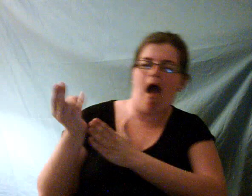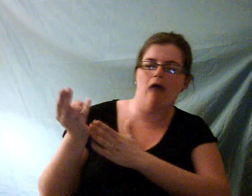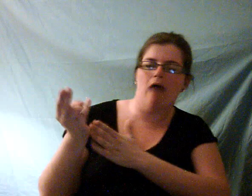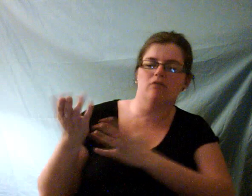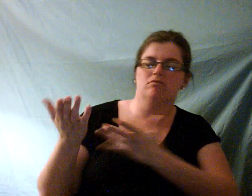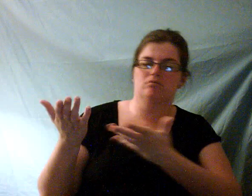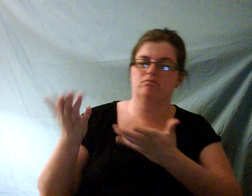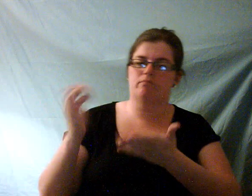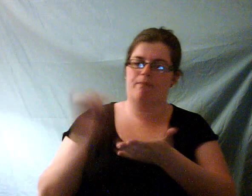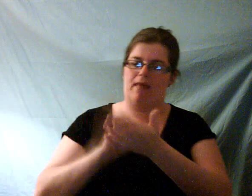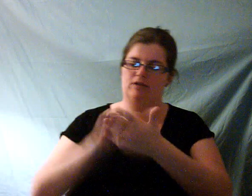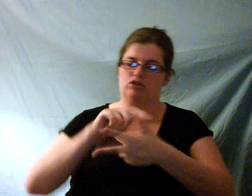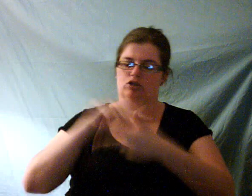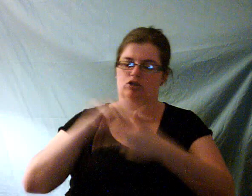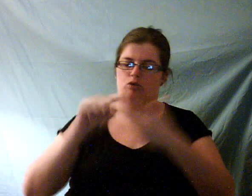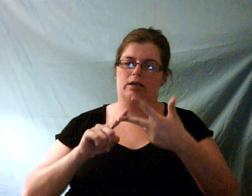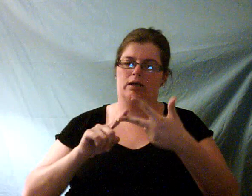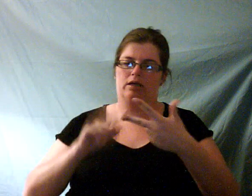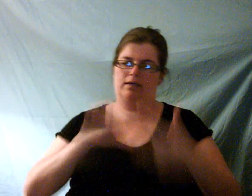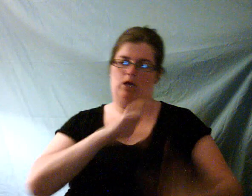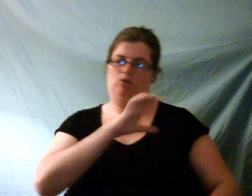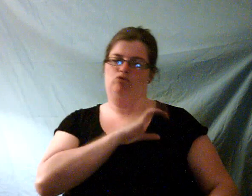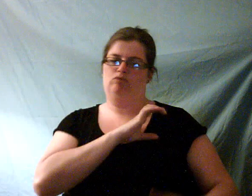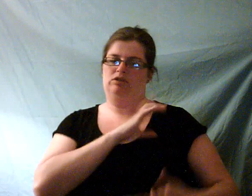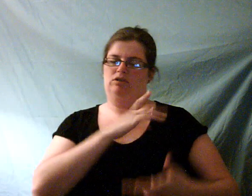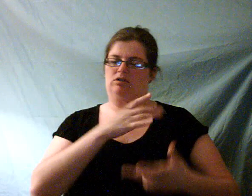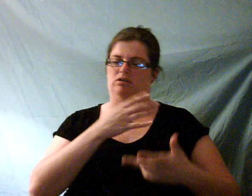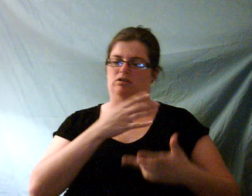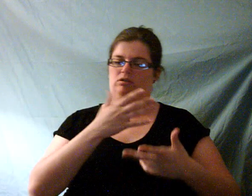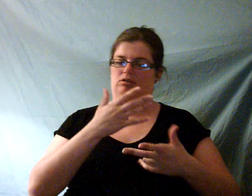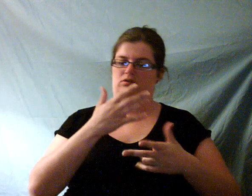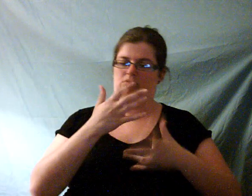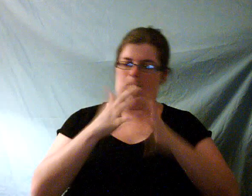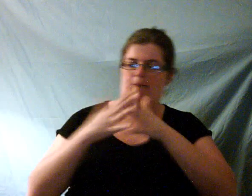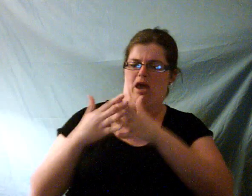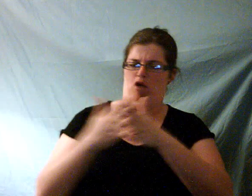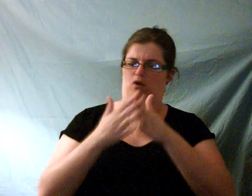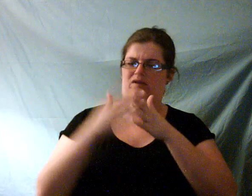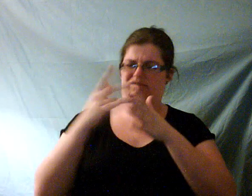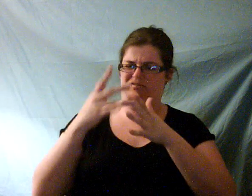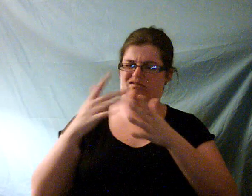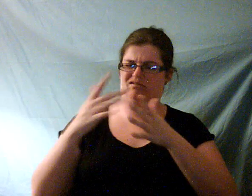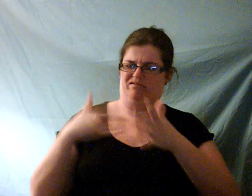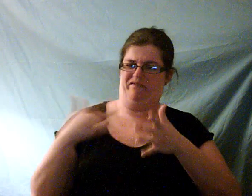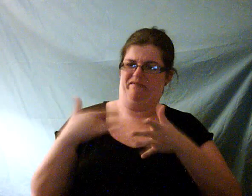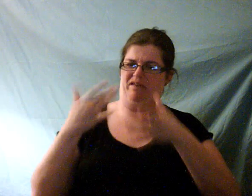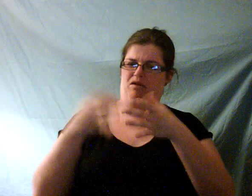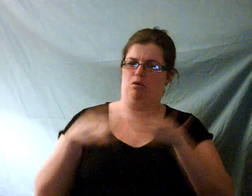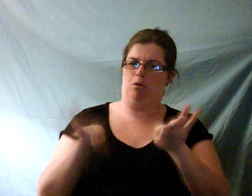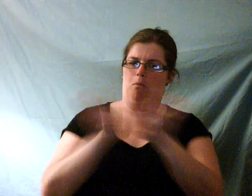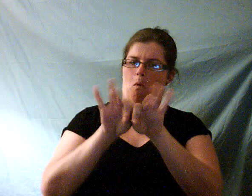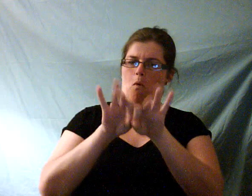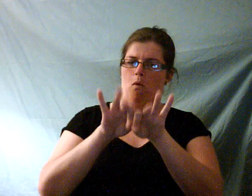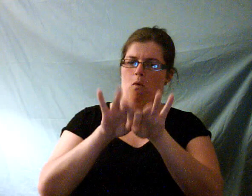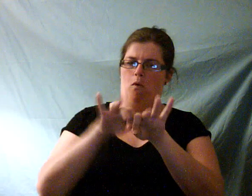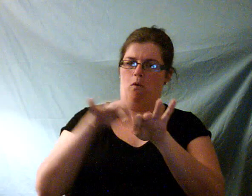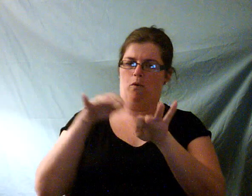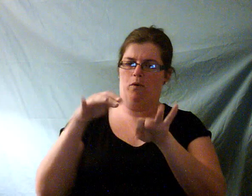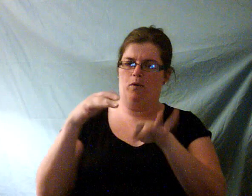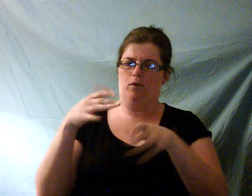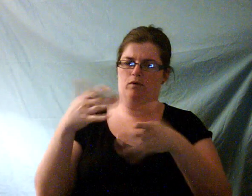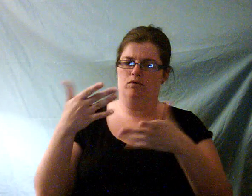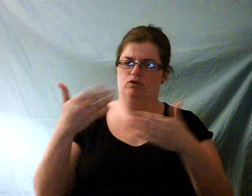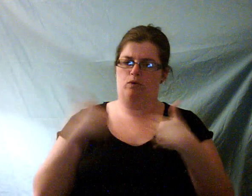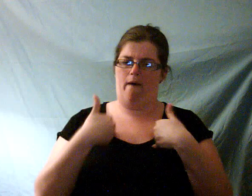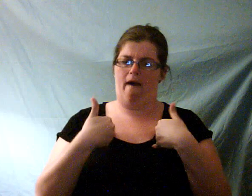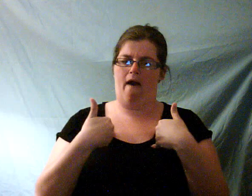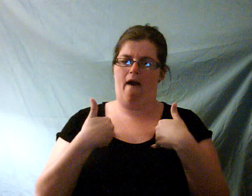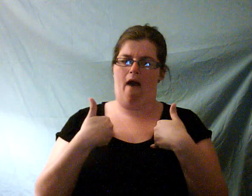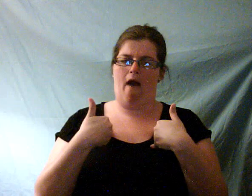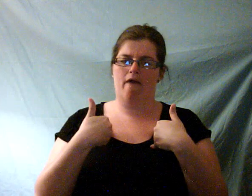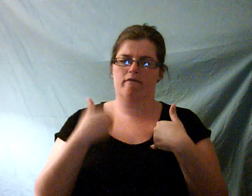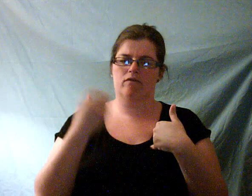3 characteristics that Americans feel are very important to possess. The 12th value is